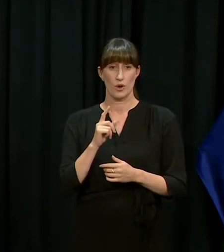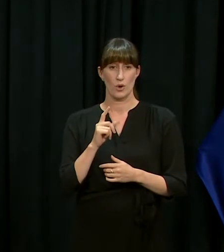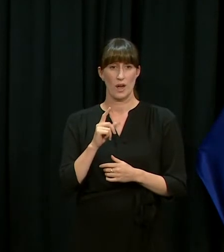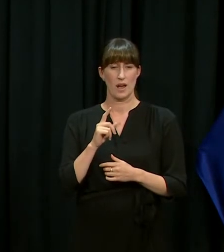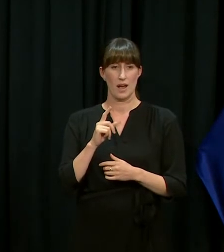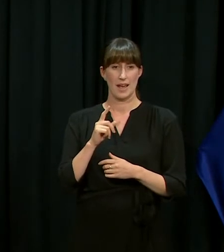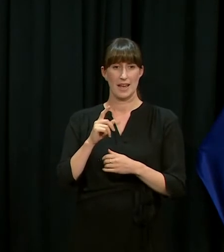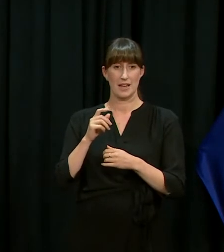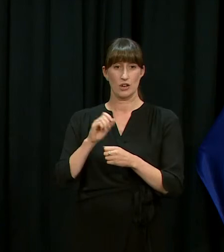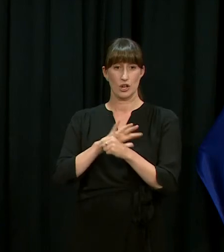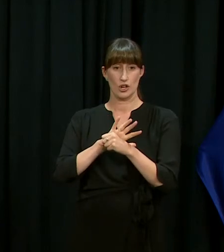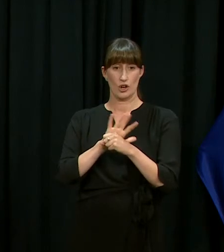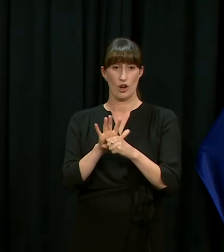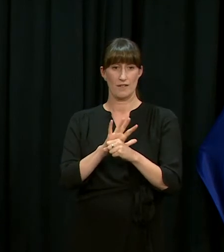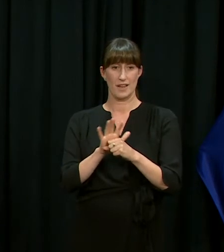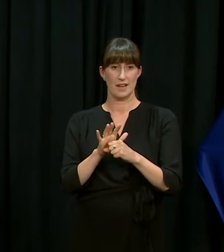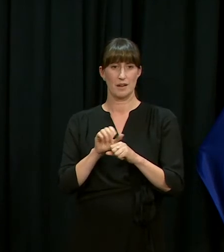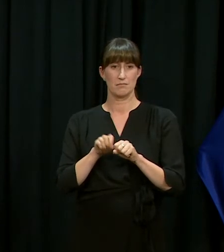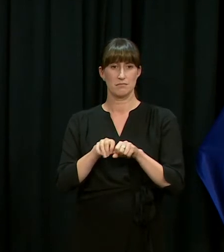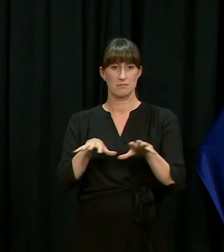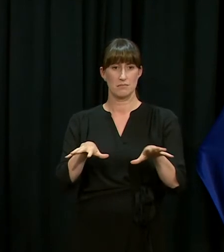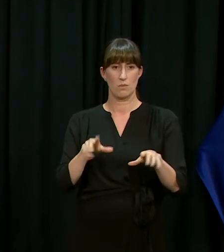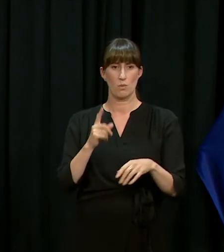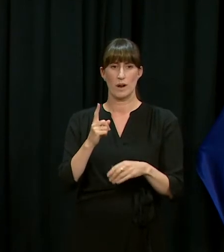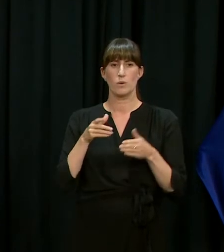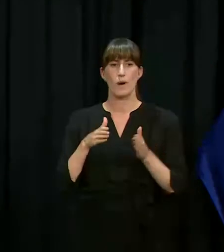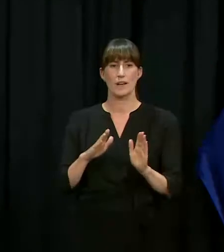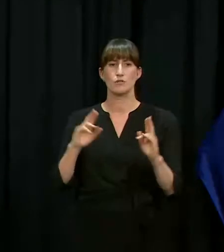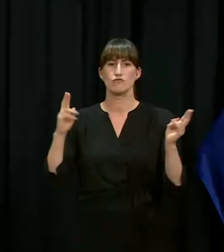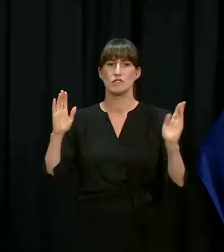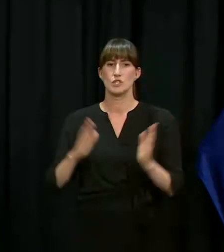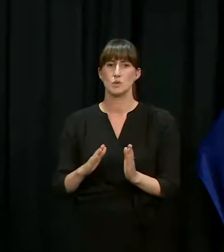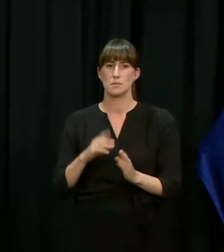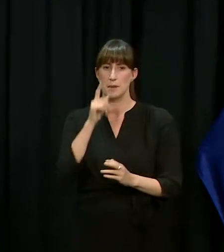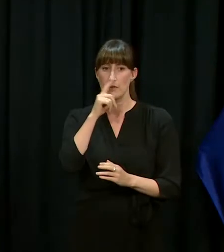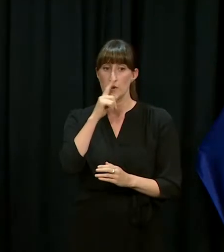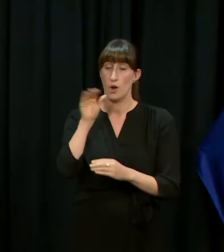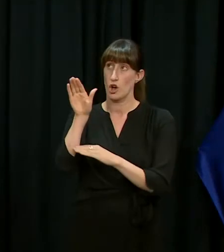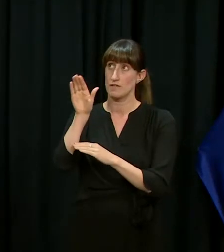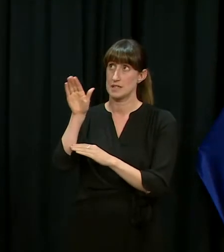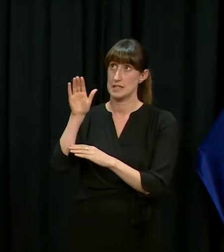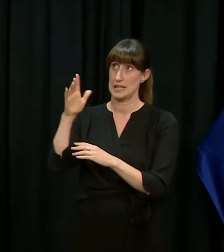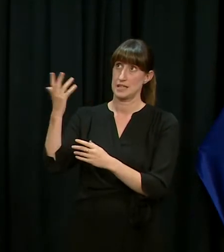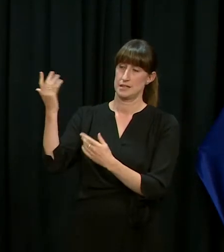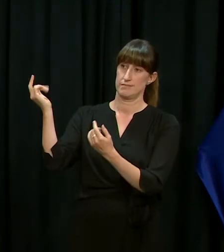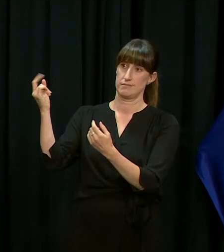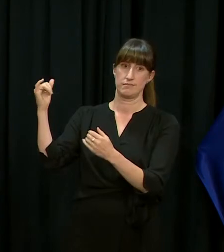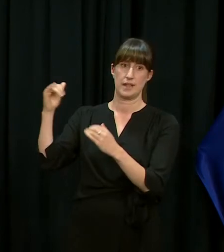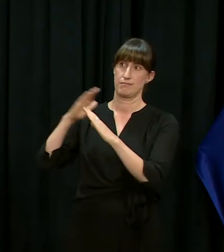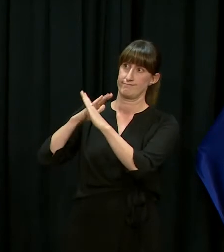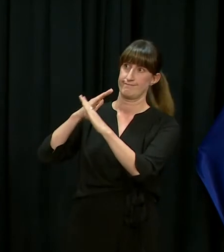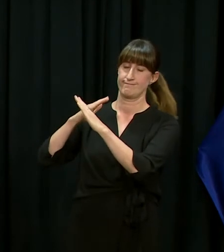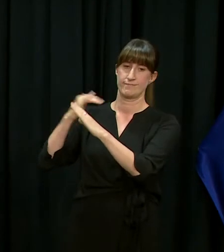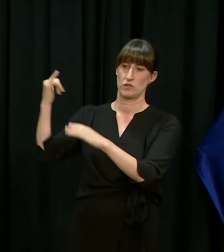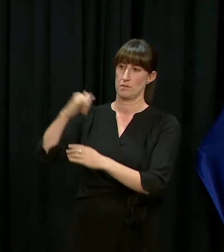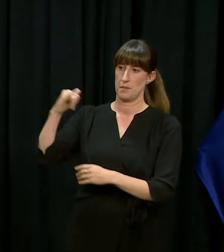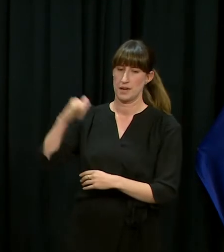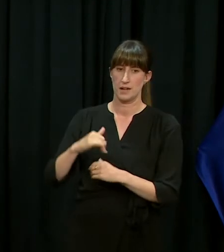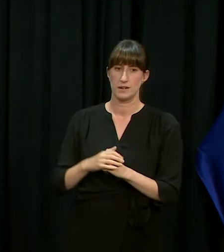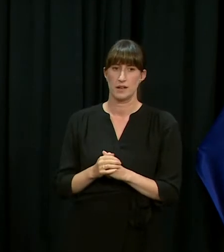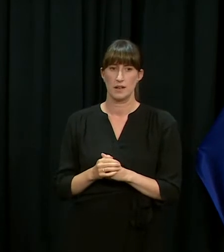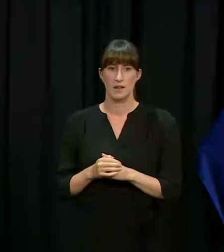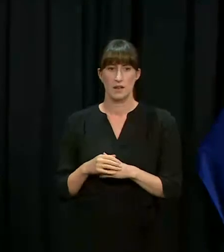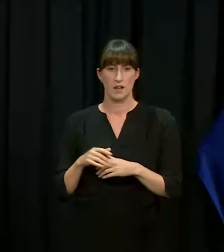overall. Australia has done this. So a couple of questions. Do you have any appetite to explore this in beyond